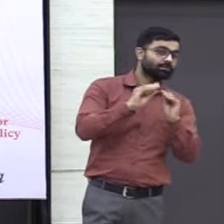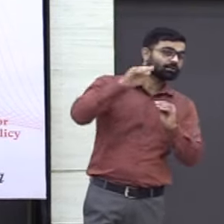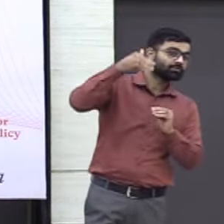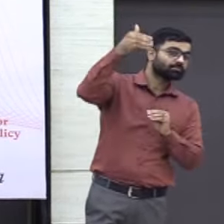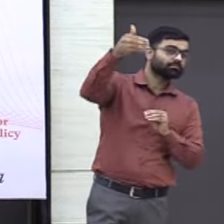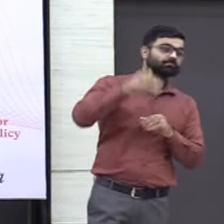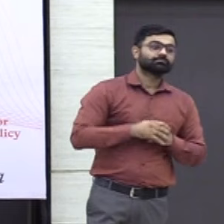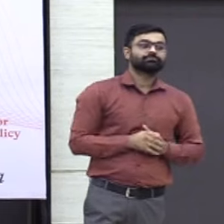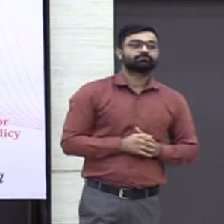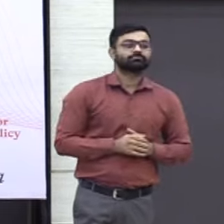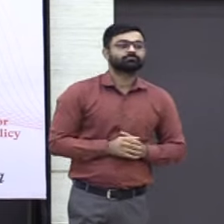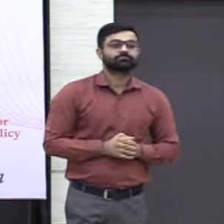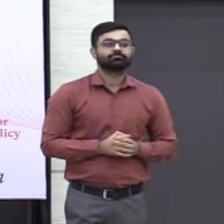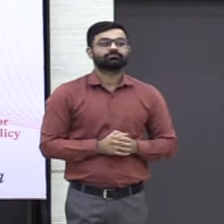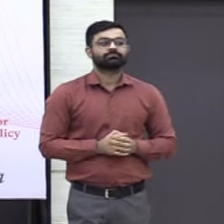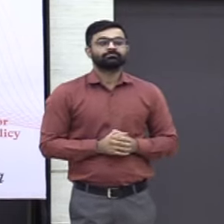back.